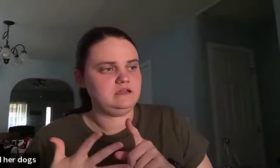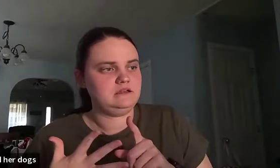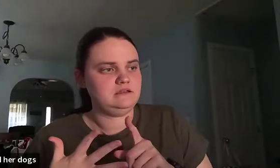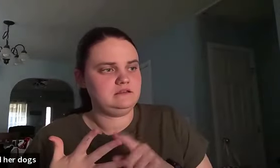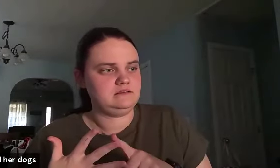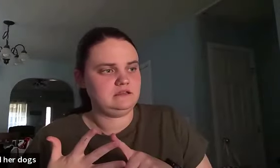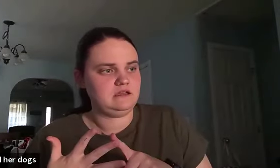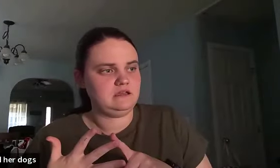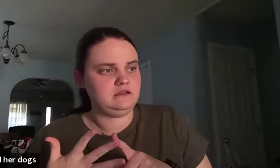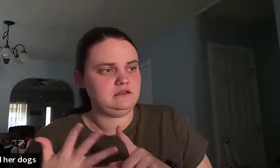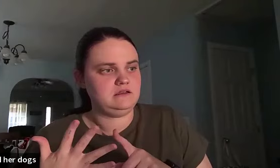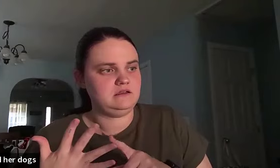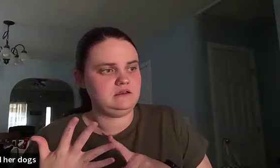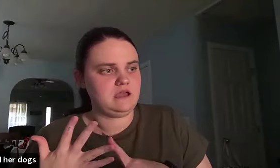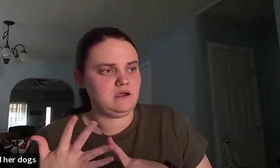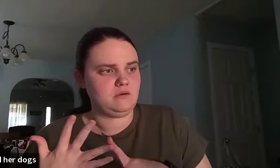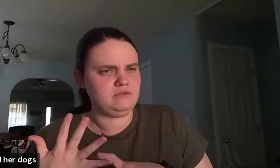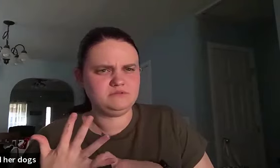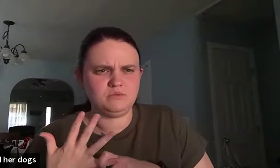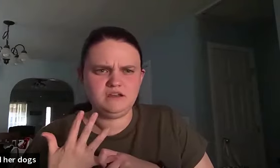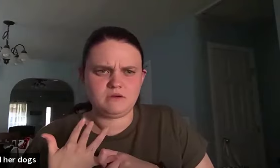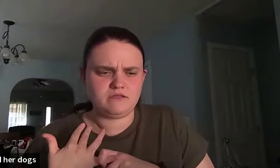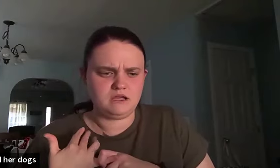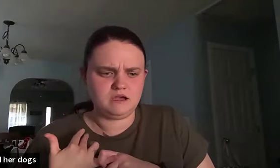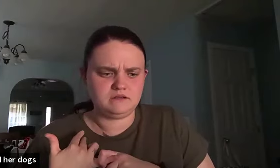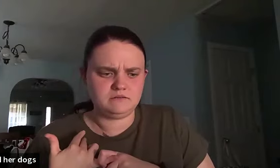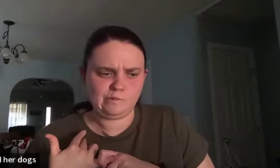day, today, now. There was one other I thought I added.